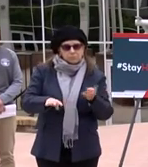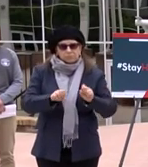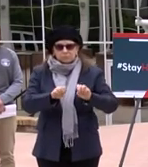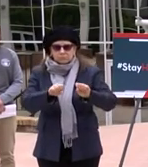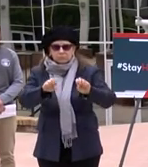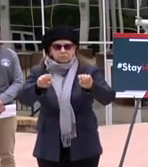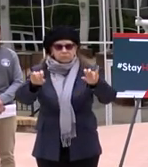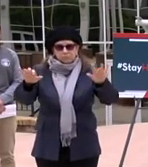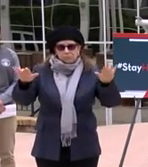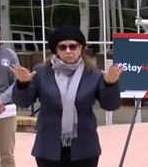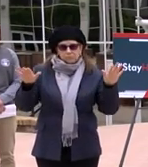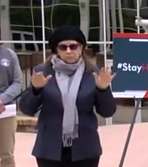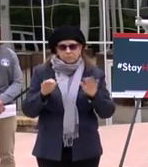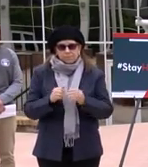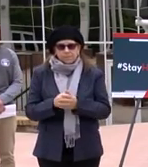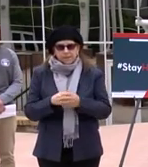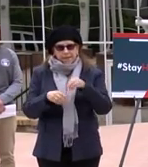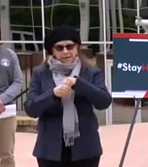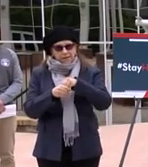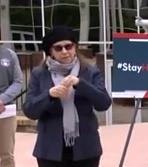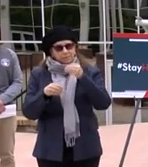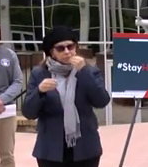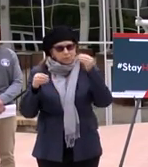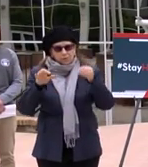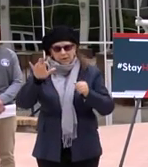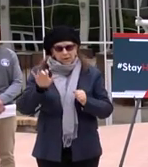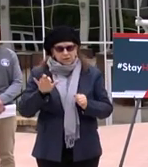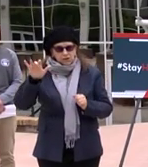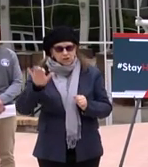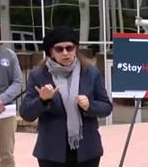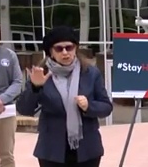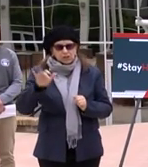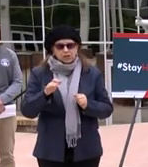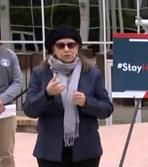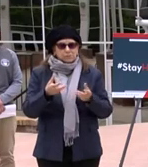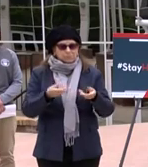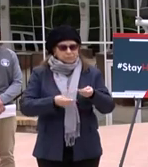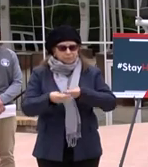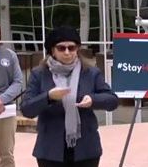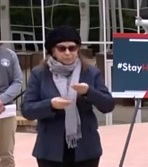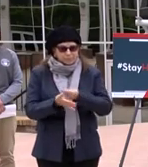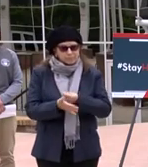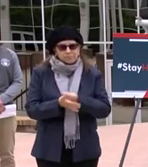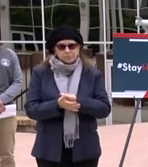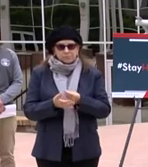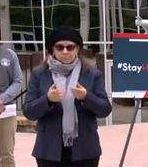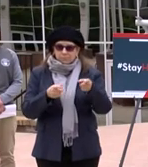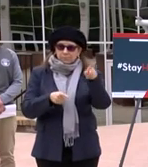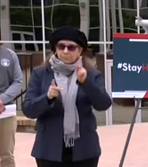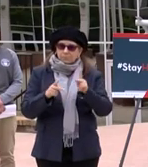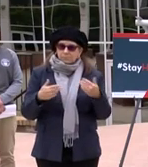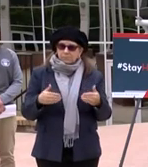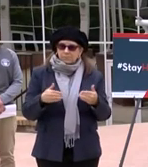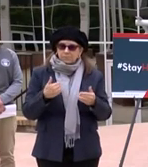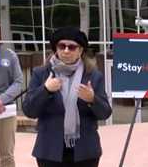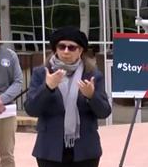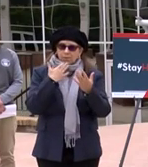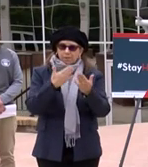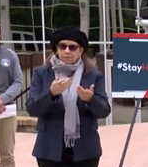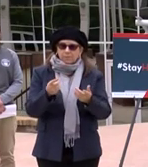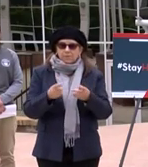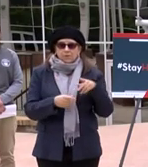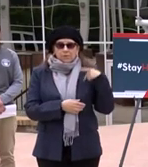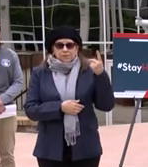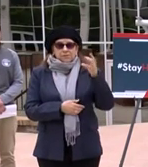up to work to make sure that that vital supply is available. What the district is doing is obviously procuring for our